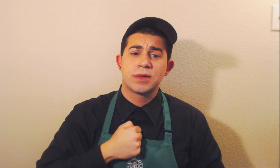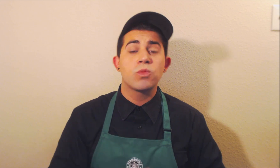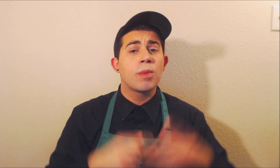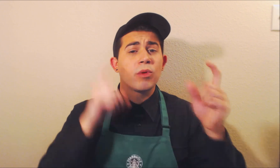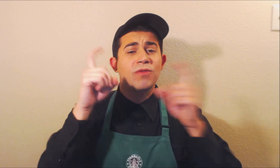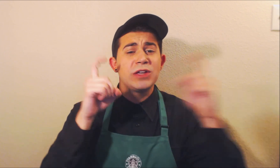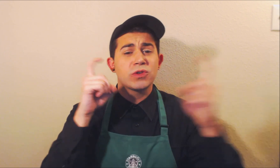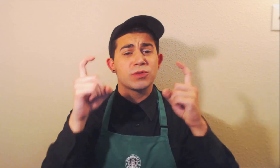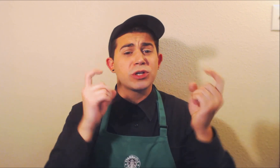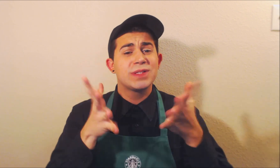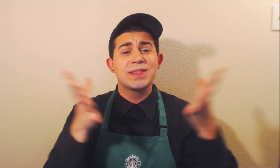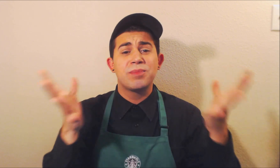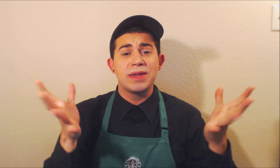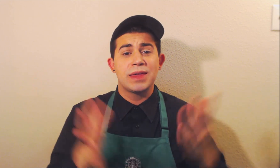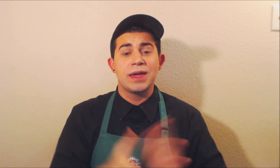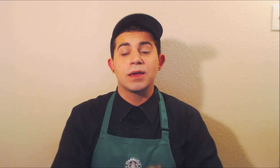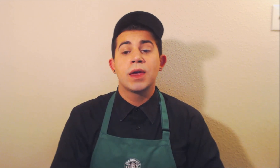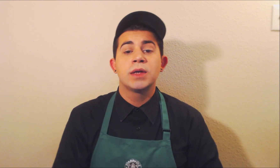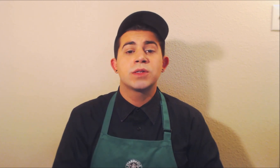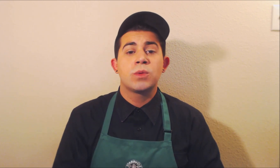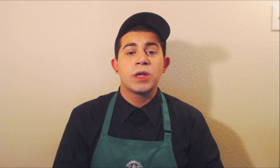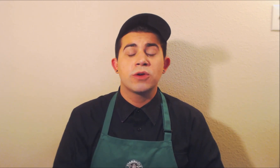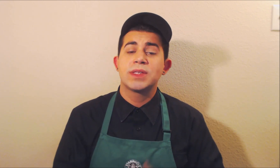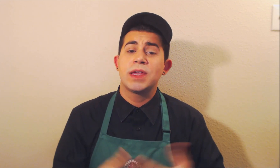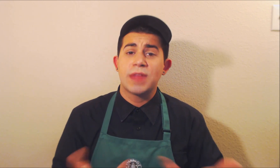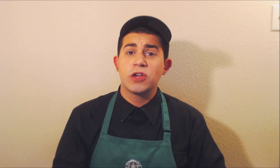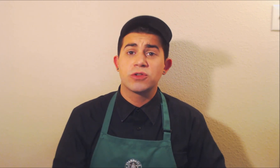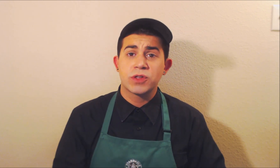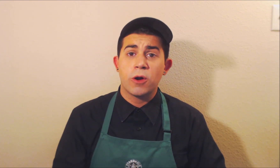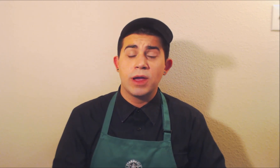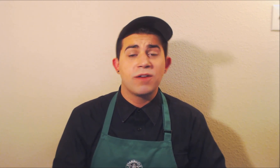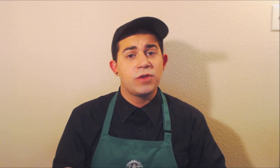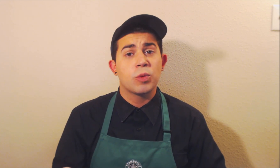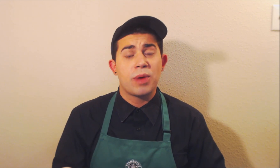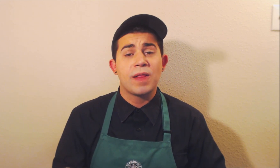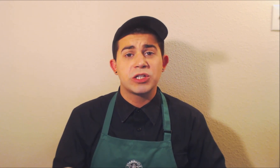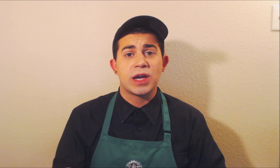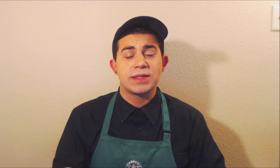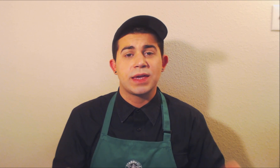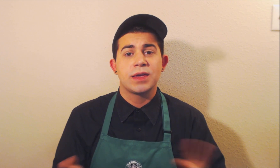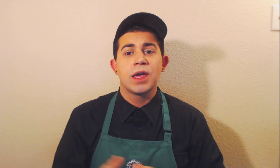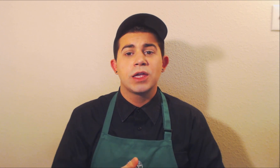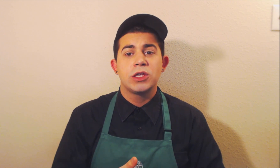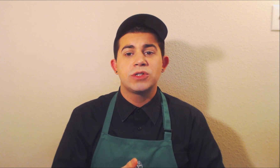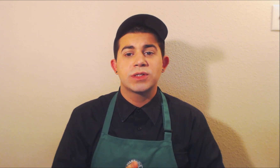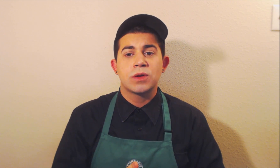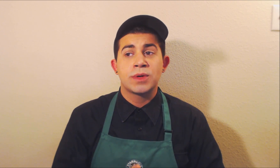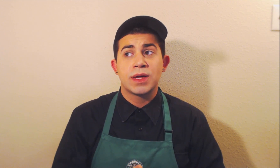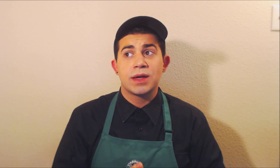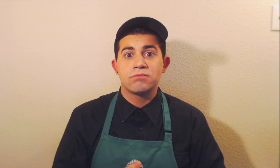And remember, facial expressions is a big thing. So when you're saying that you're sorry, if you're apologizing, you just don't want to,